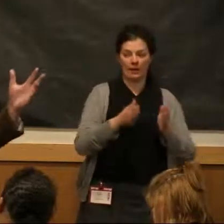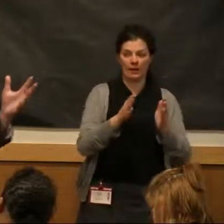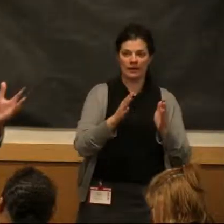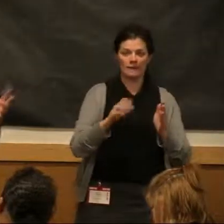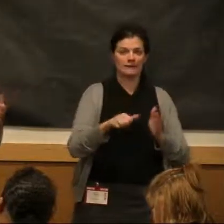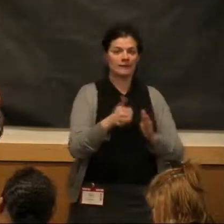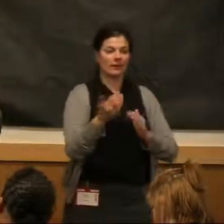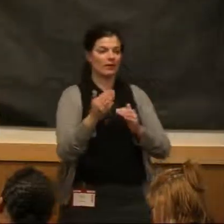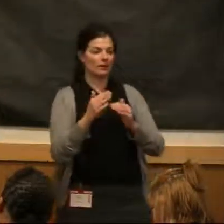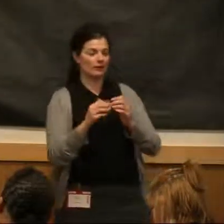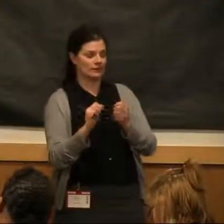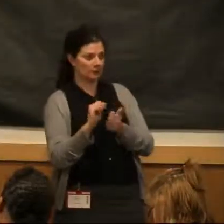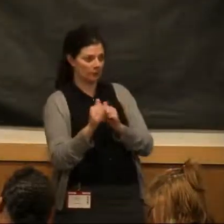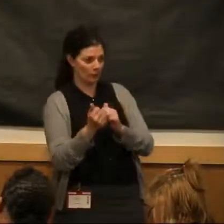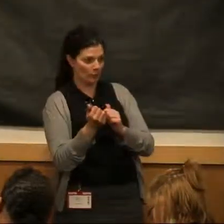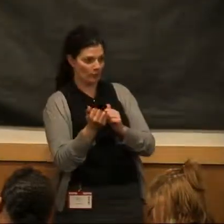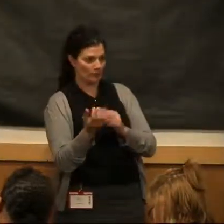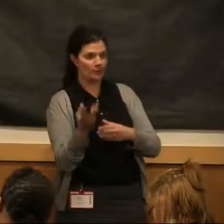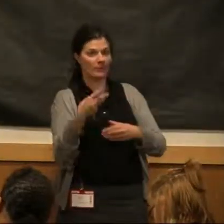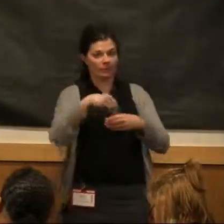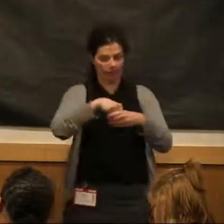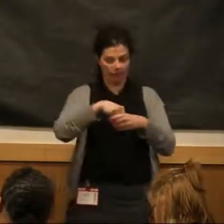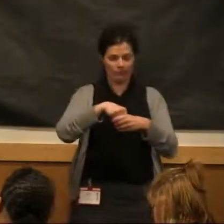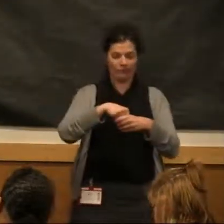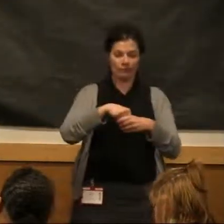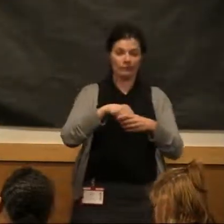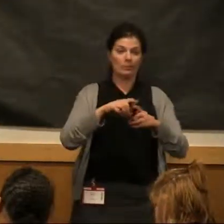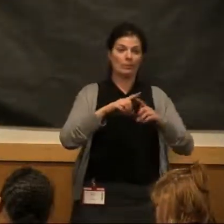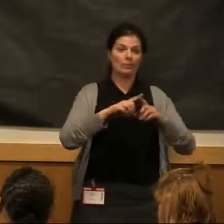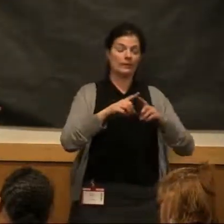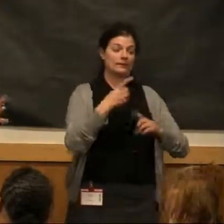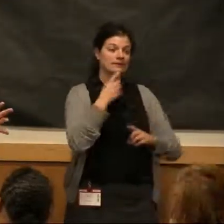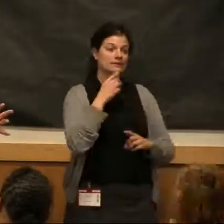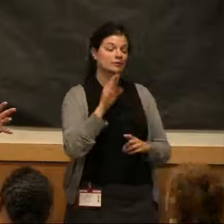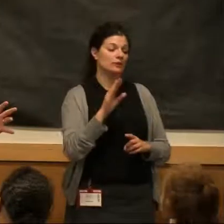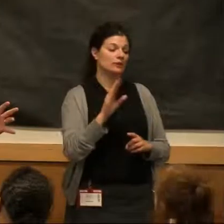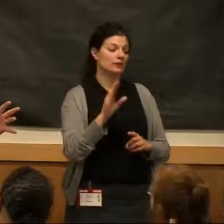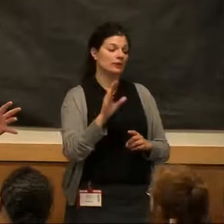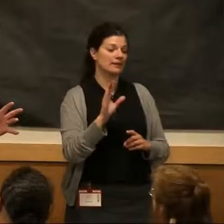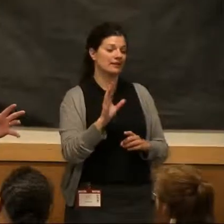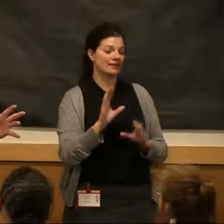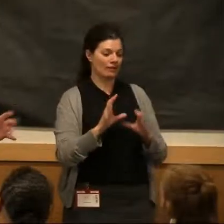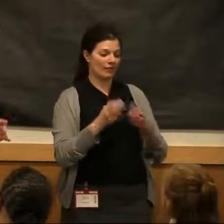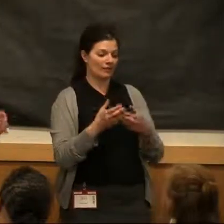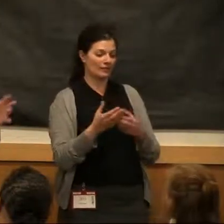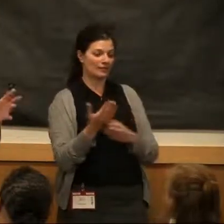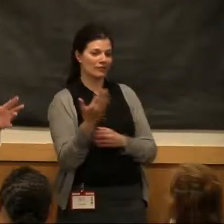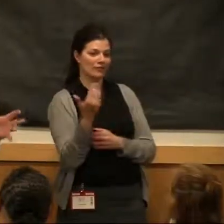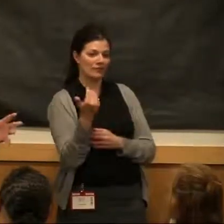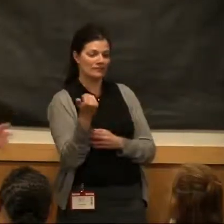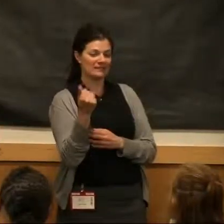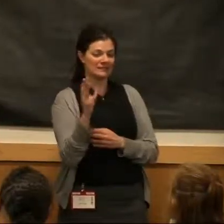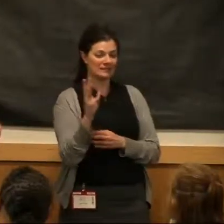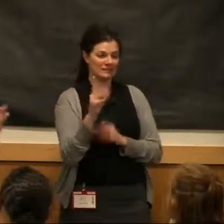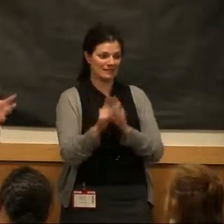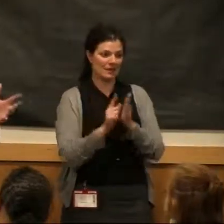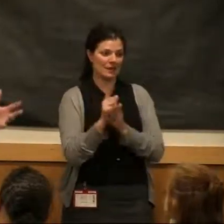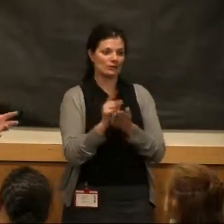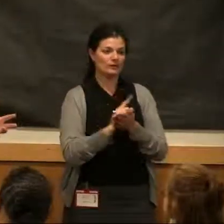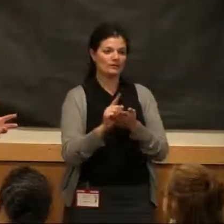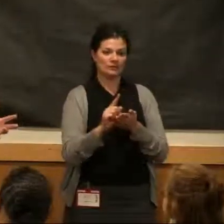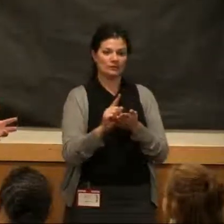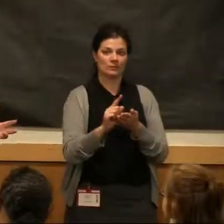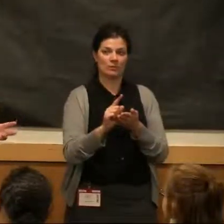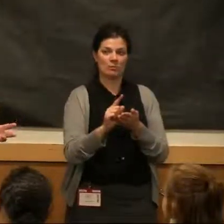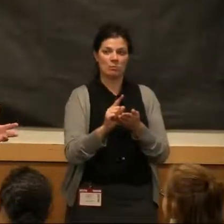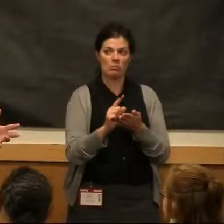sports to get involved. But like I said, you're in class for 15 or 16 hours a week. You're in a classroom for